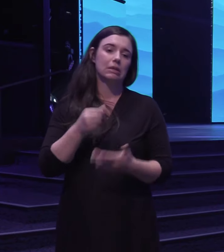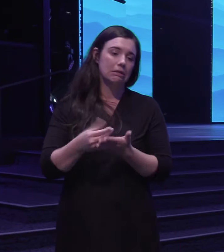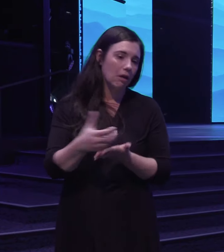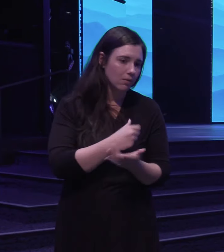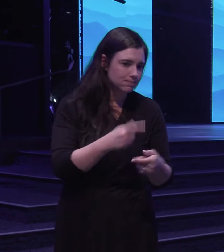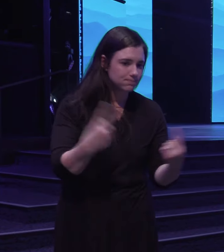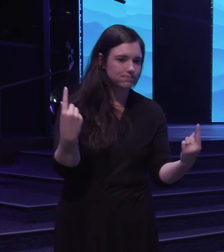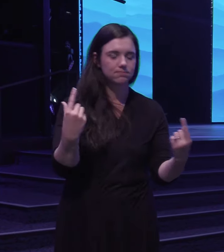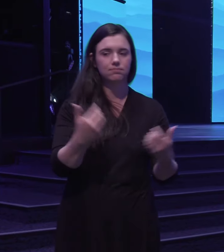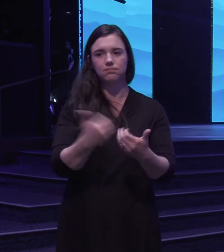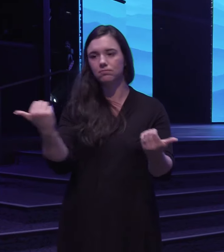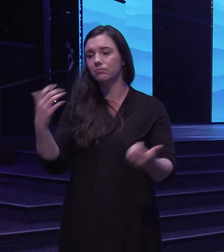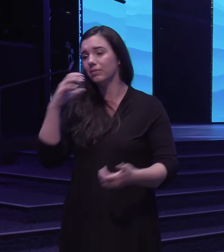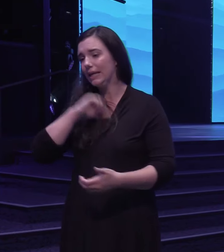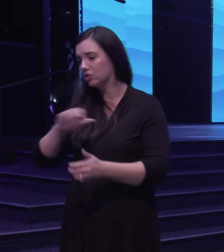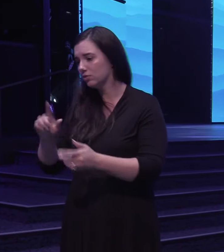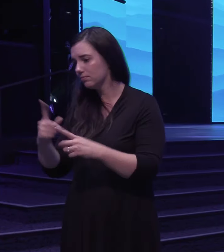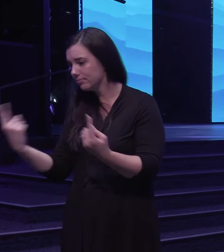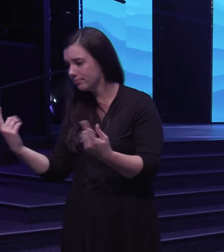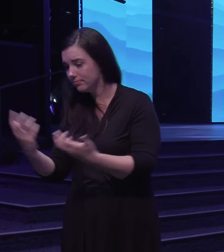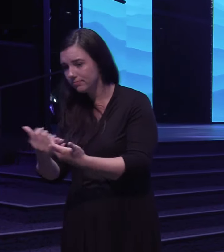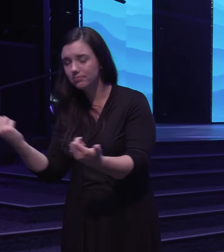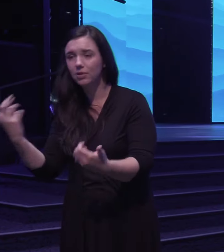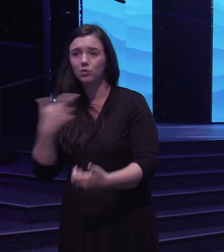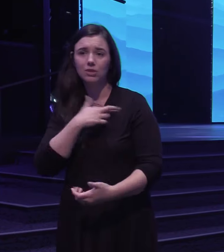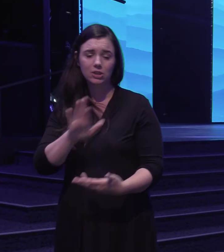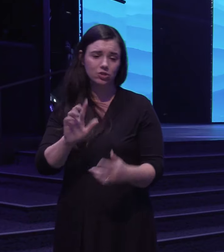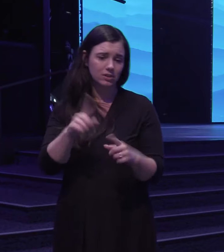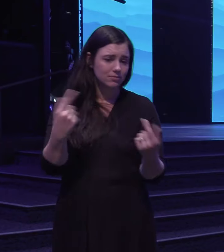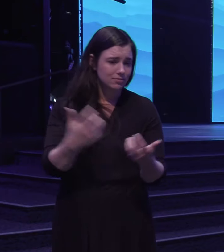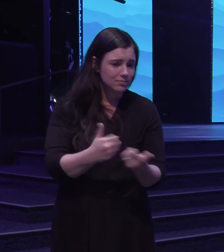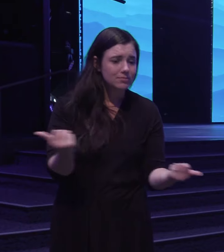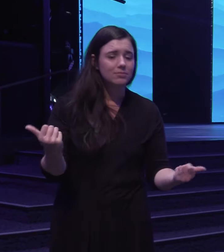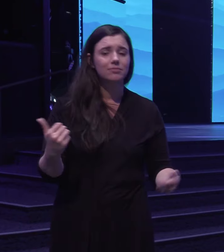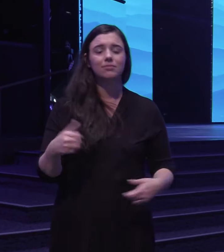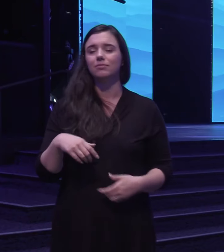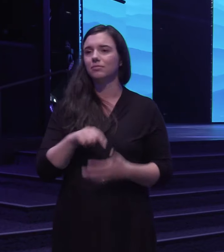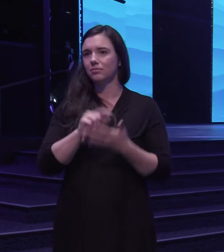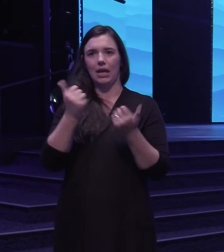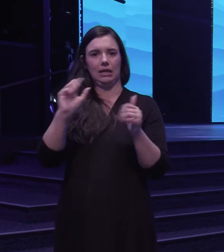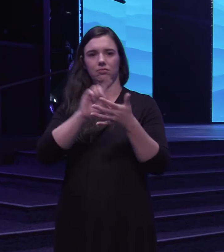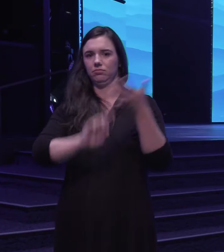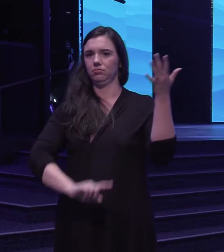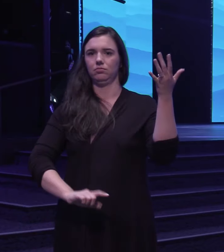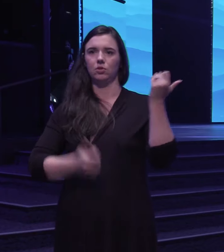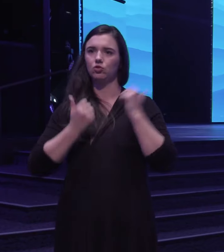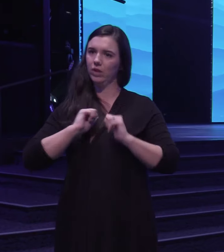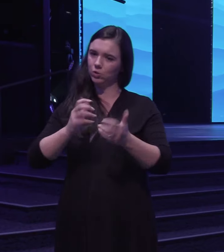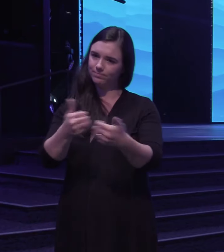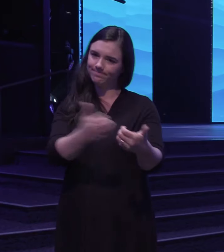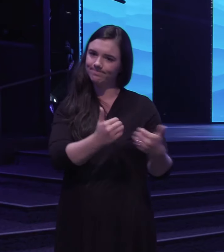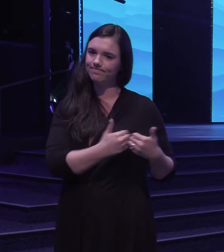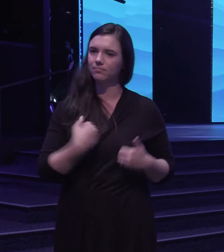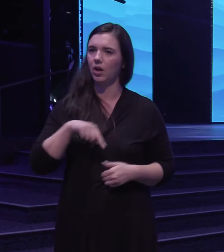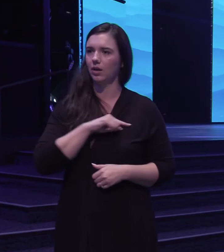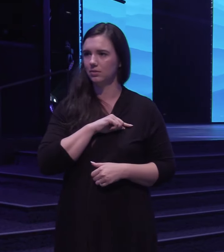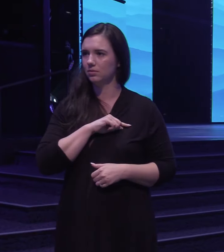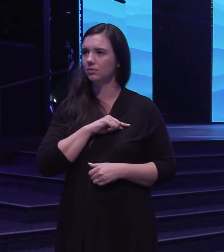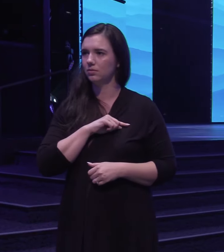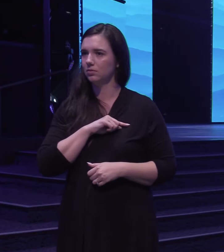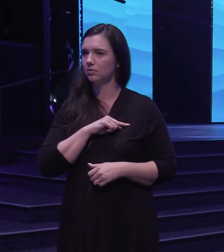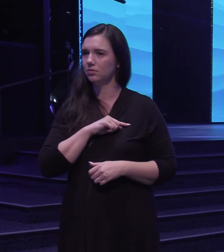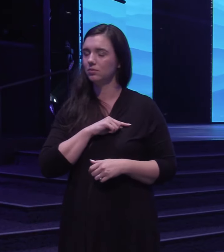income, age, religion, you name it, driving wedge. But the